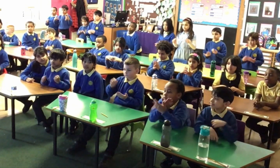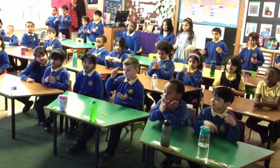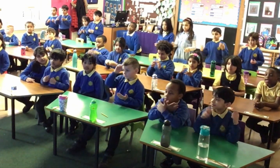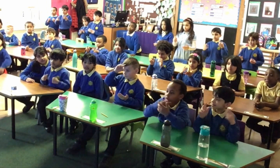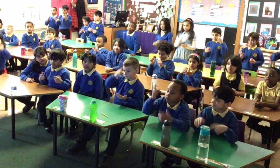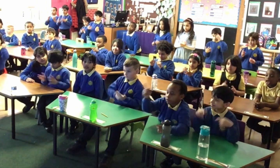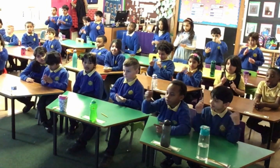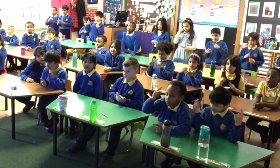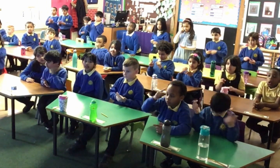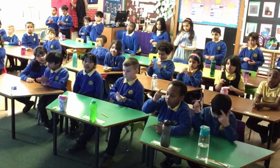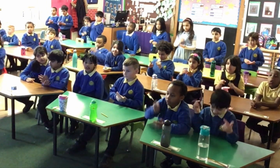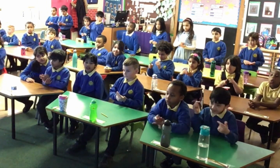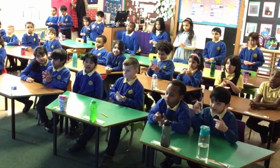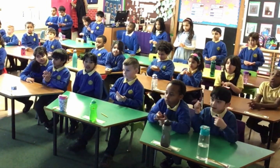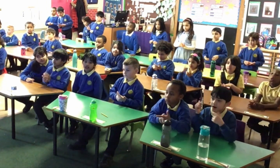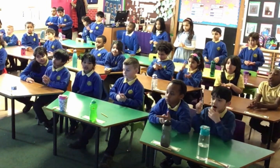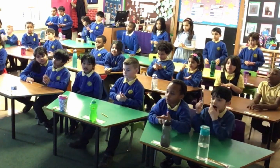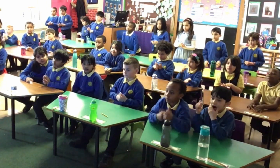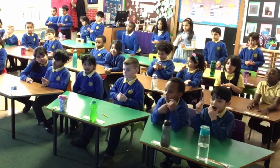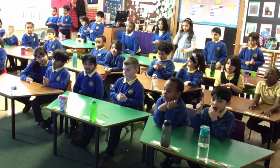it is up to you